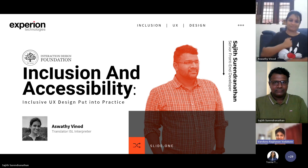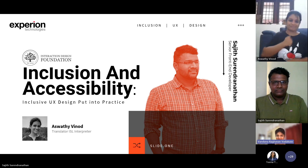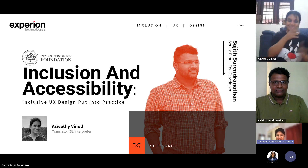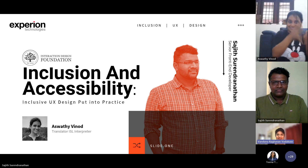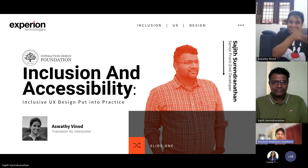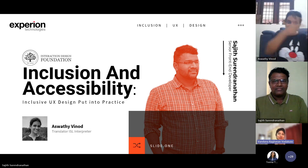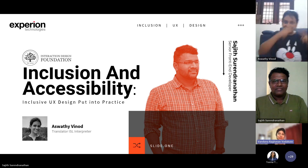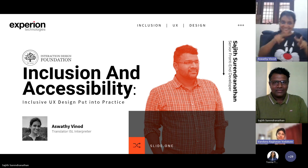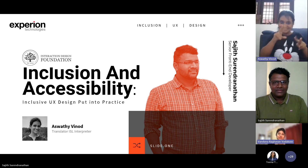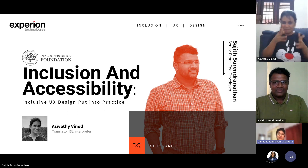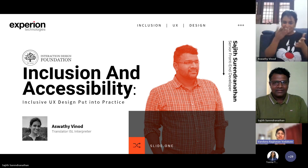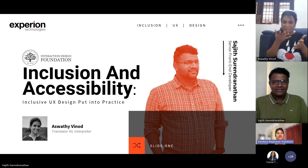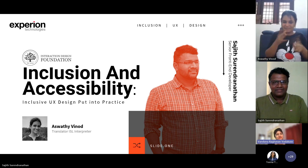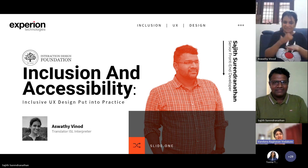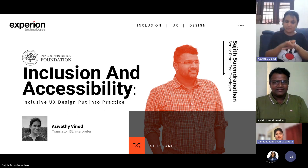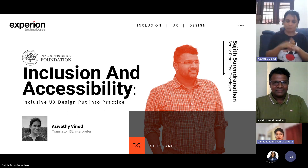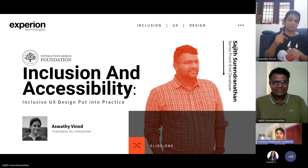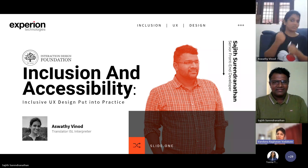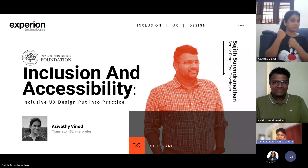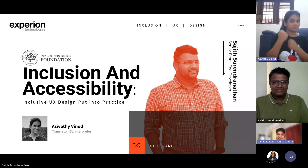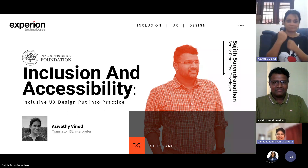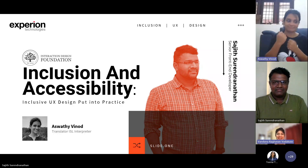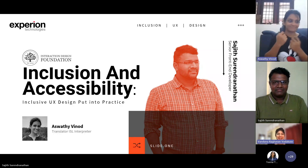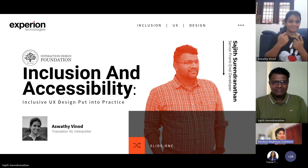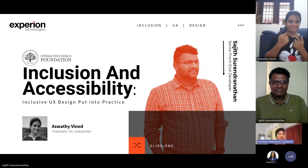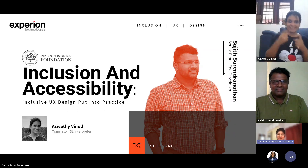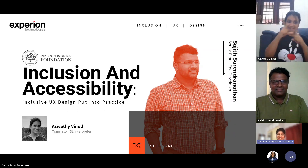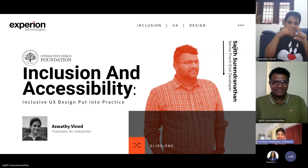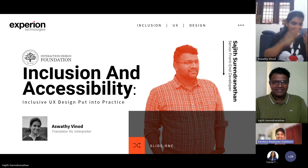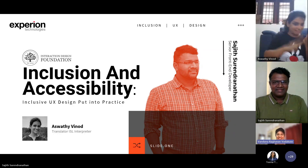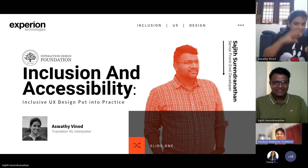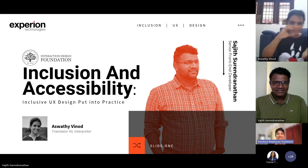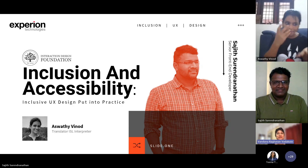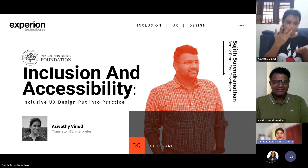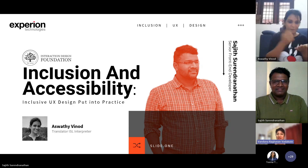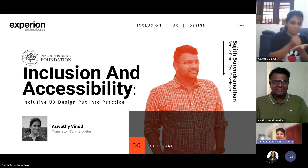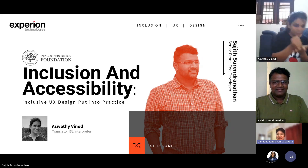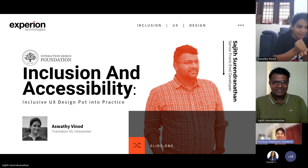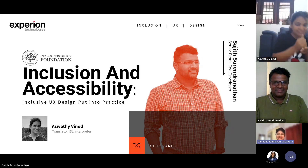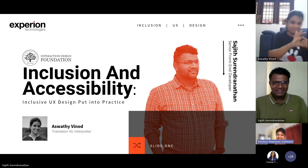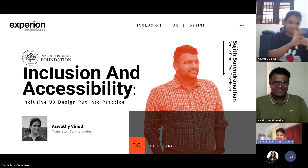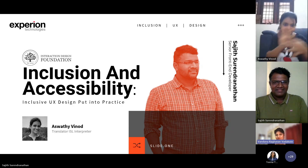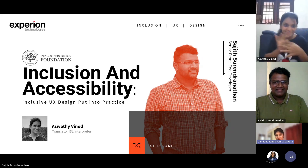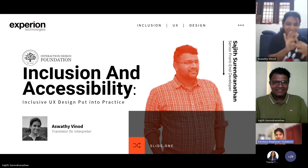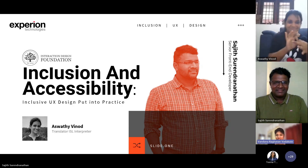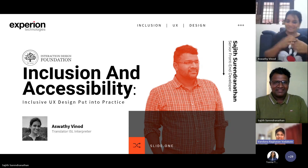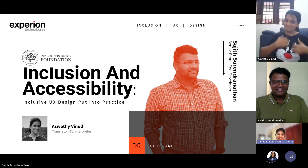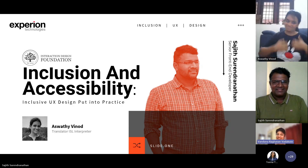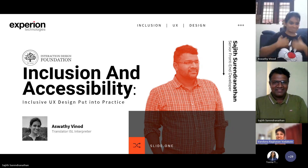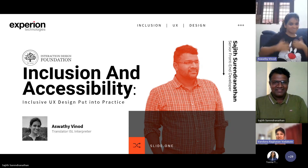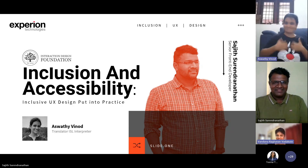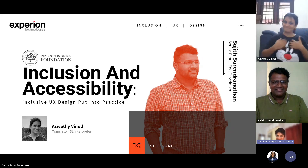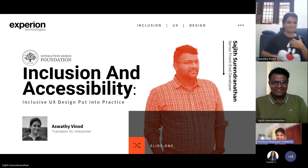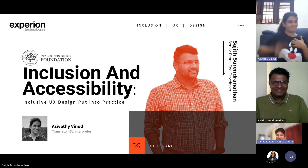quite hard with a few demos and a lot of interactions, and it's been quite exciting for all of us